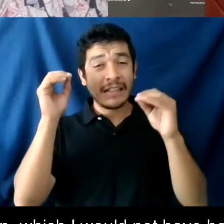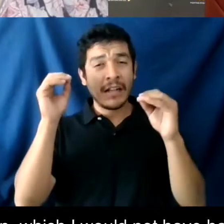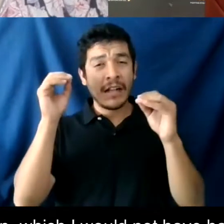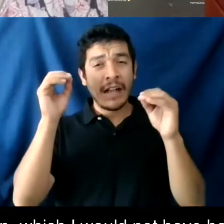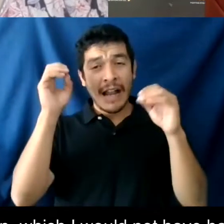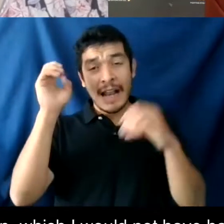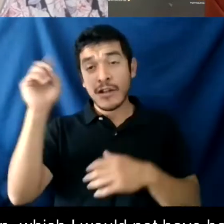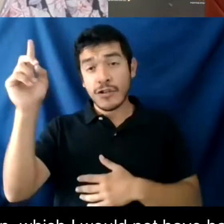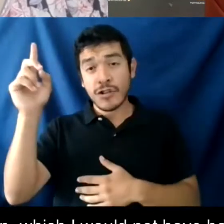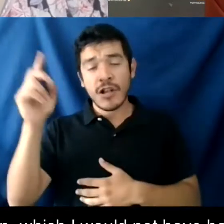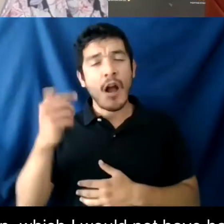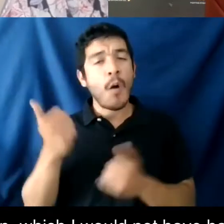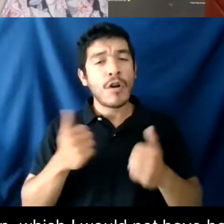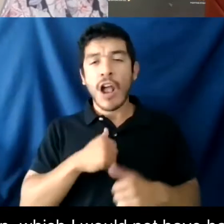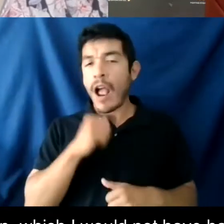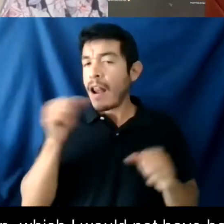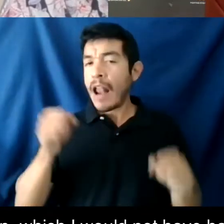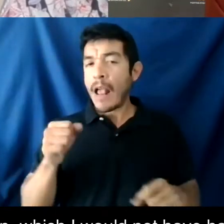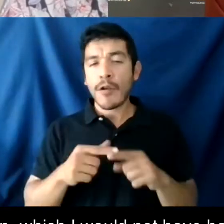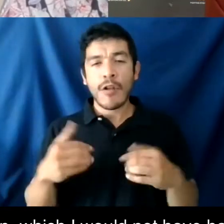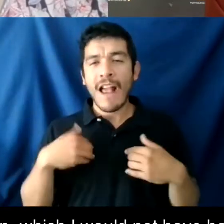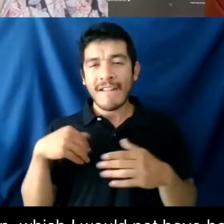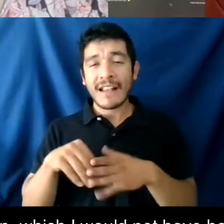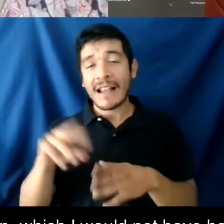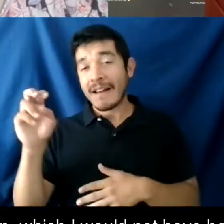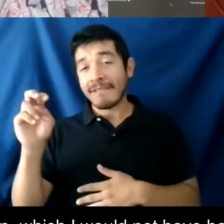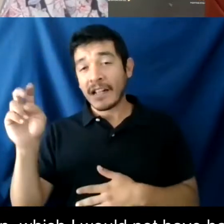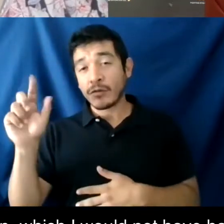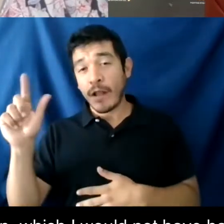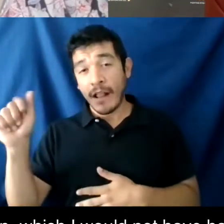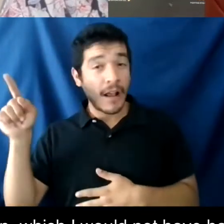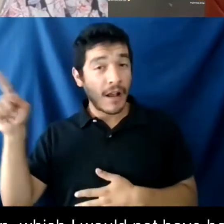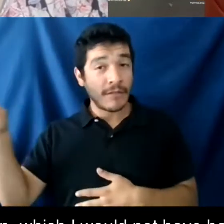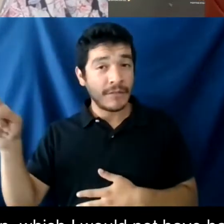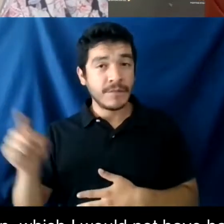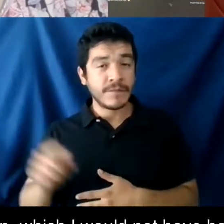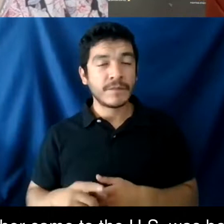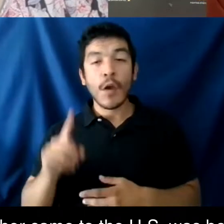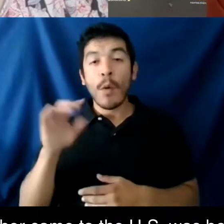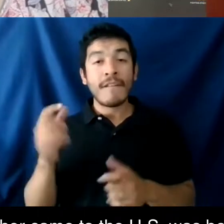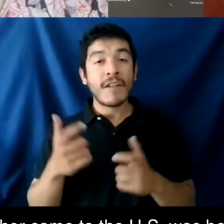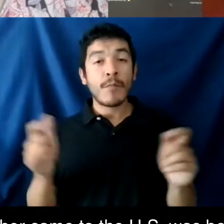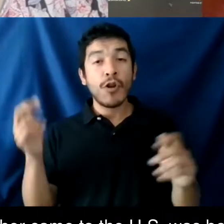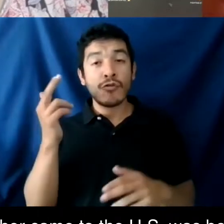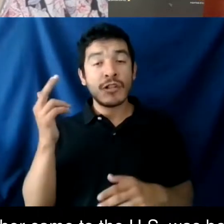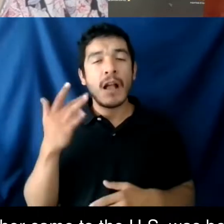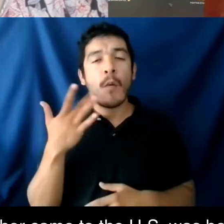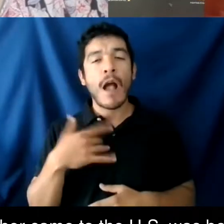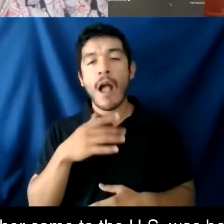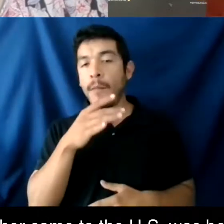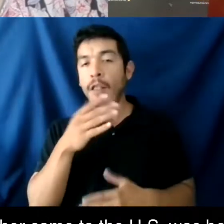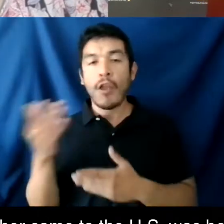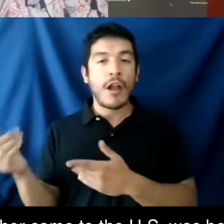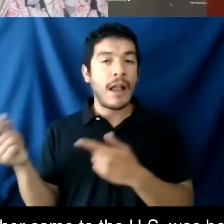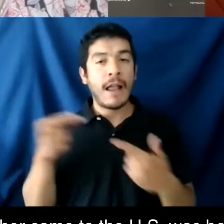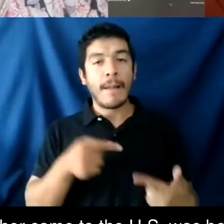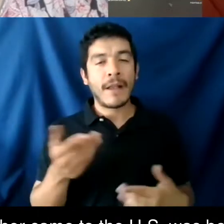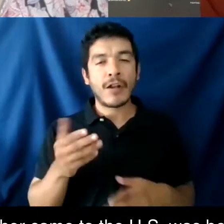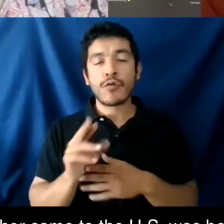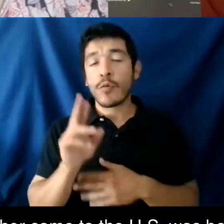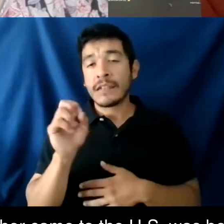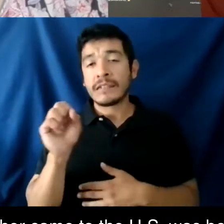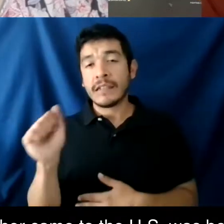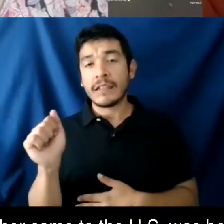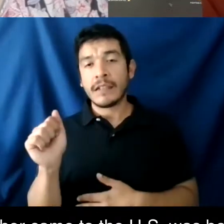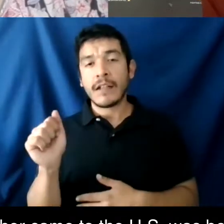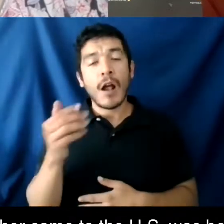education, which I would not have had in my country. In Venezuela, one of the primary reasons why my mother came to the